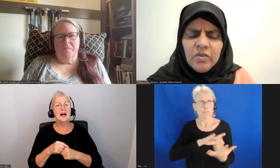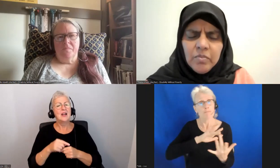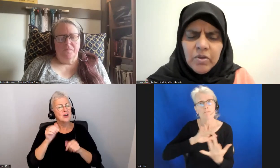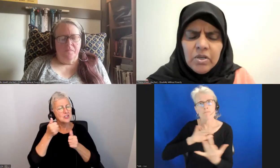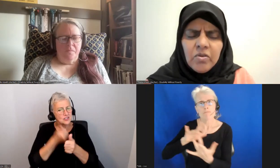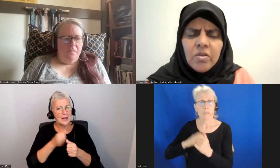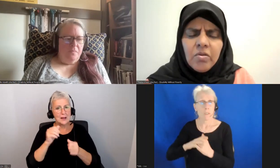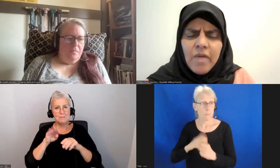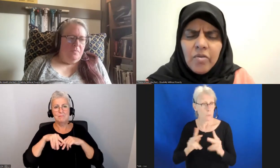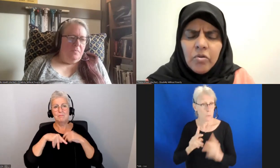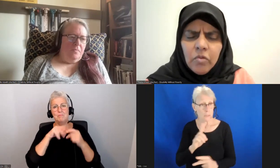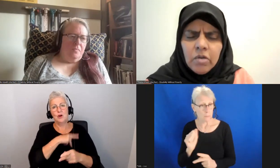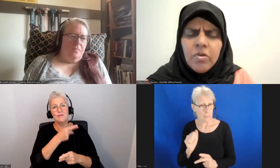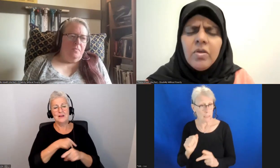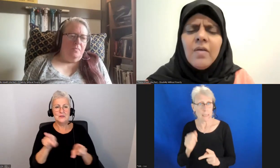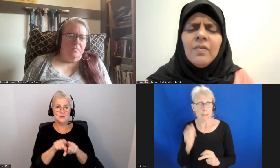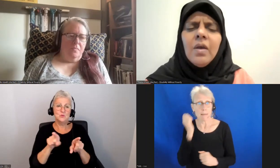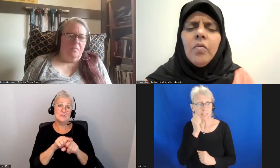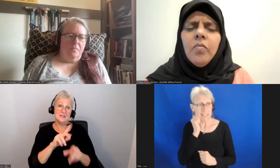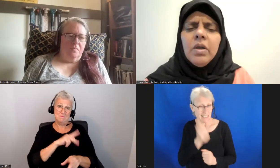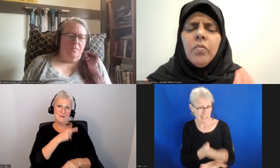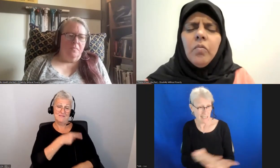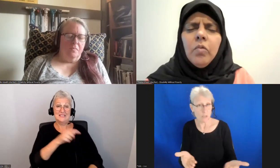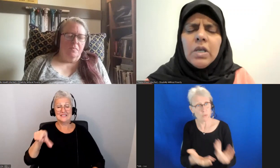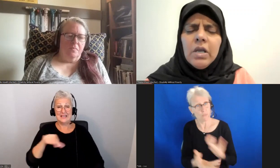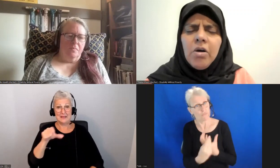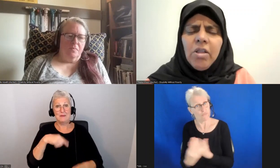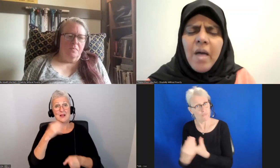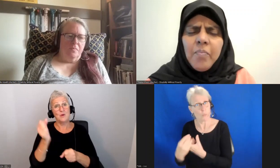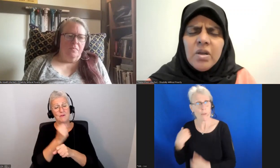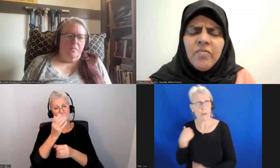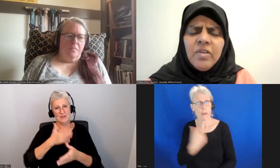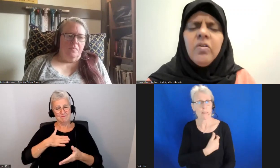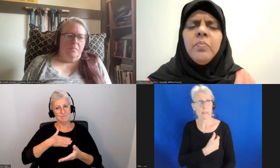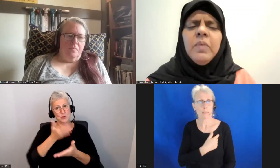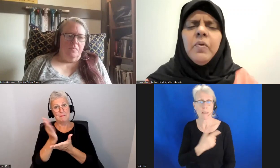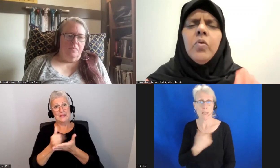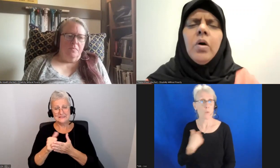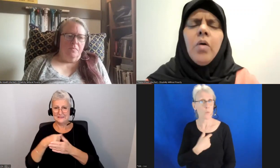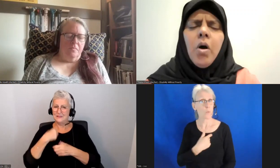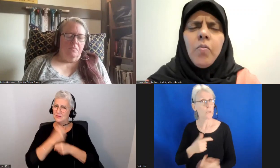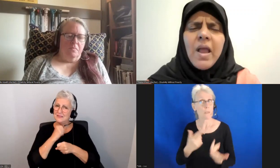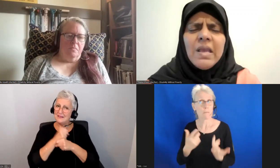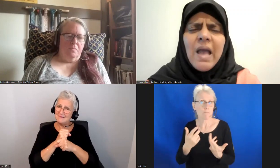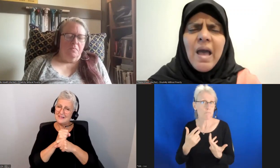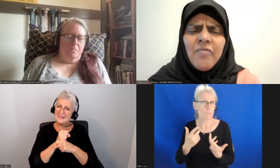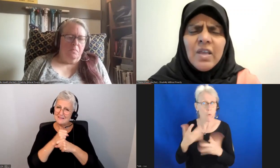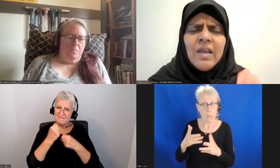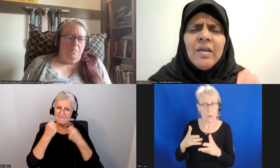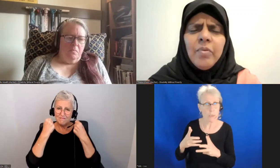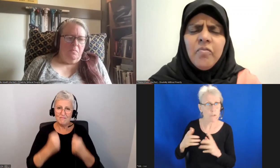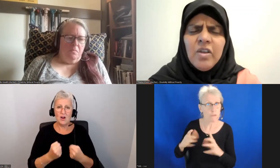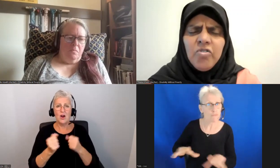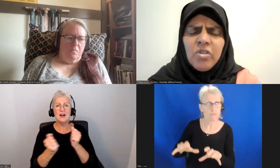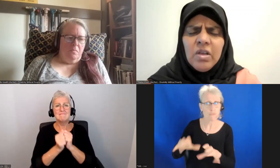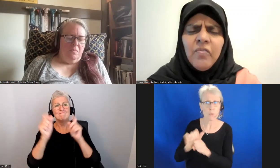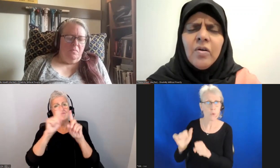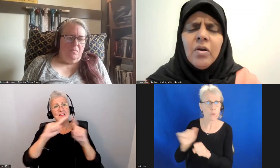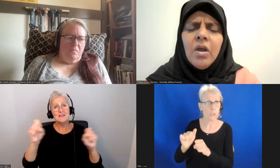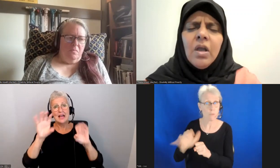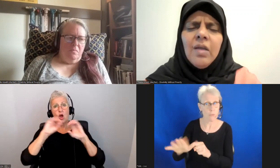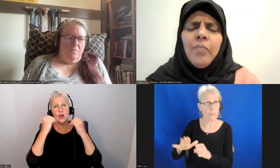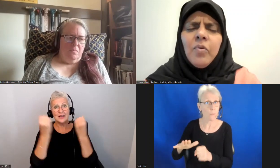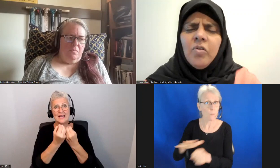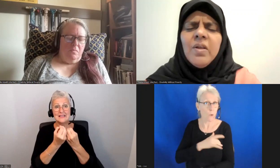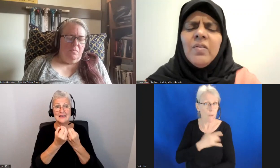people with disabilities on the ground to work with us. We are working collaboratively with people who are already advocating provincially